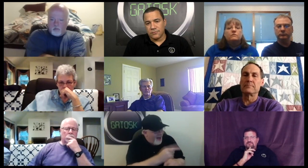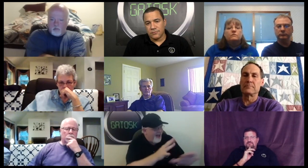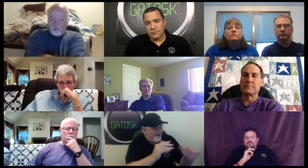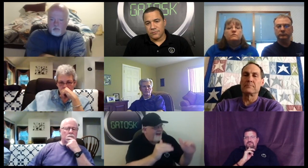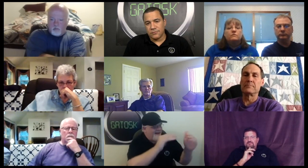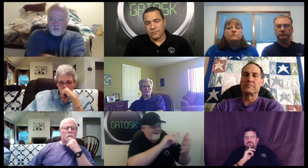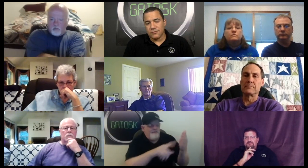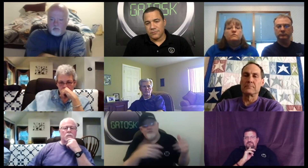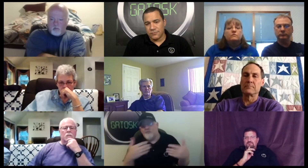to